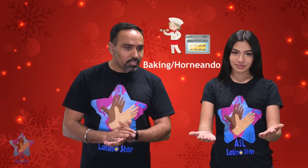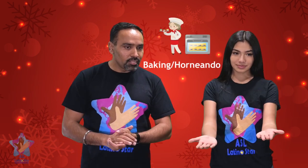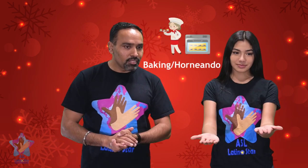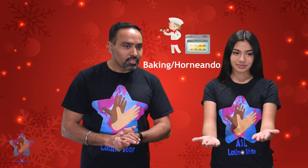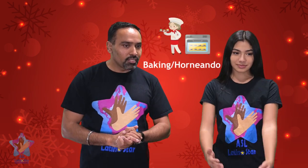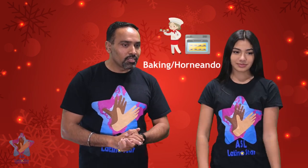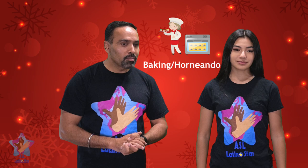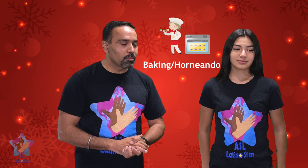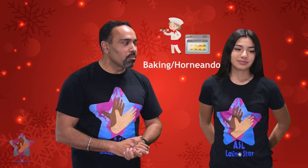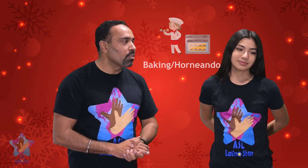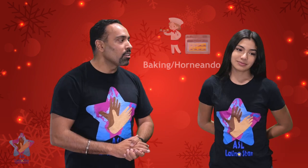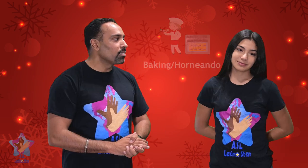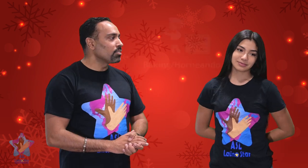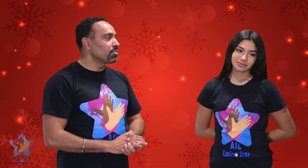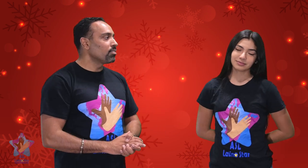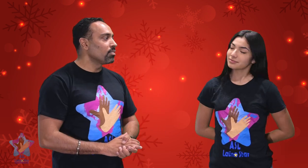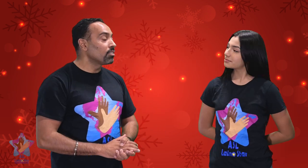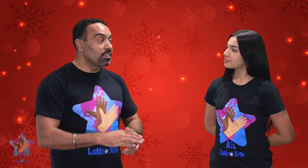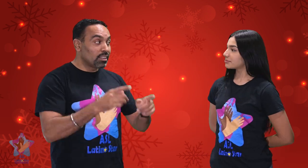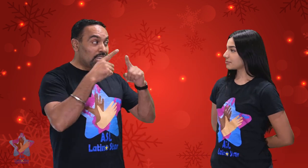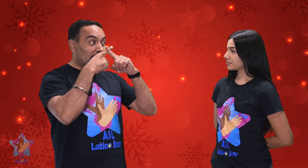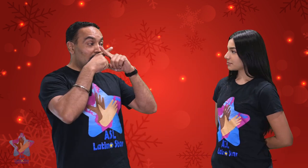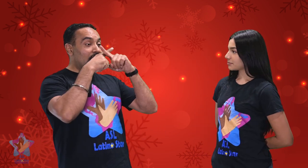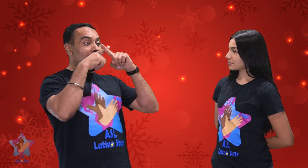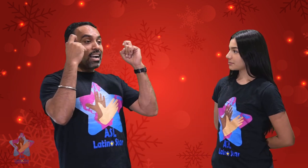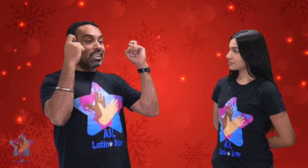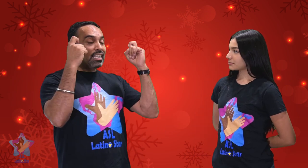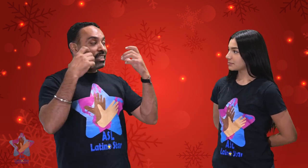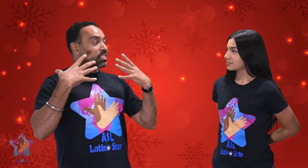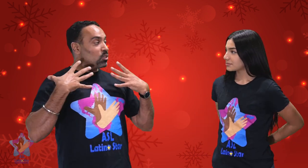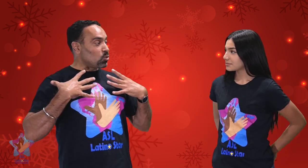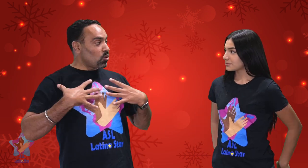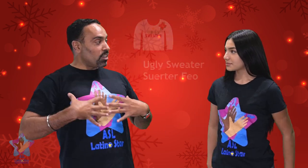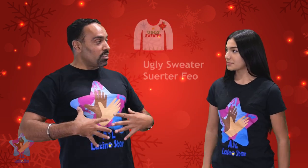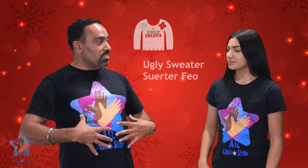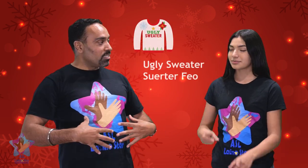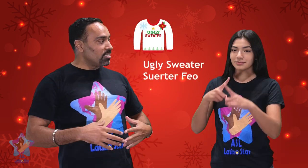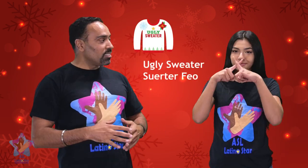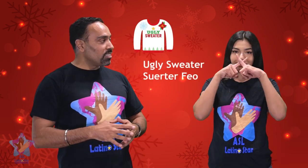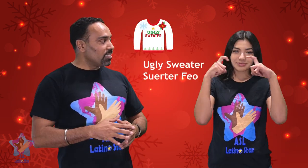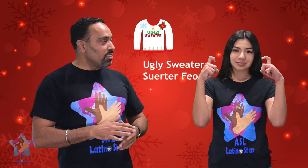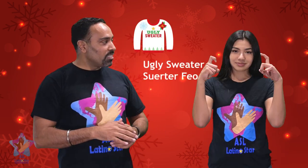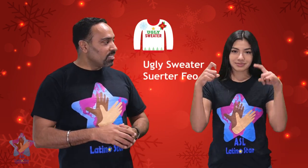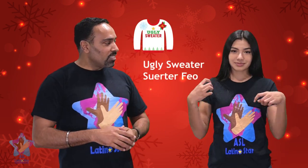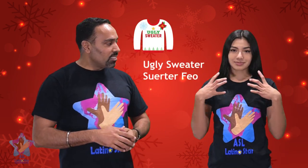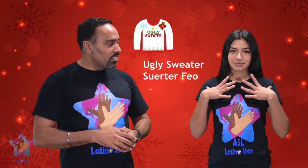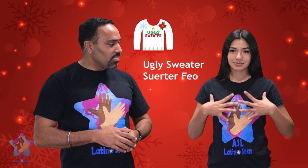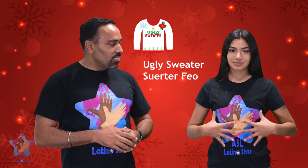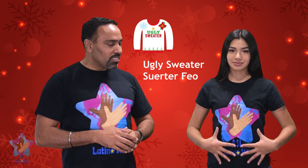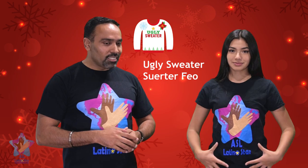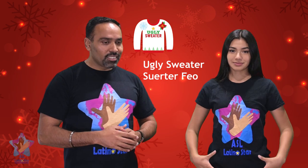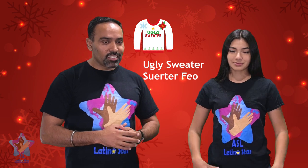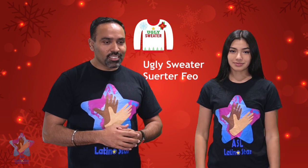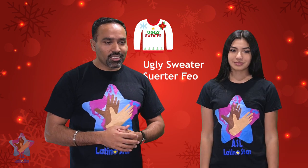Cocinar. Ornear. Ugly. Sueter. Sueter. Feo.